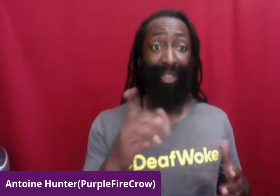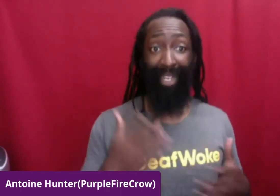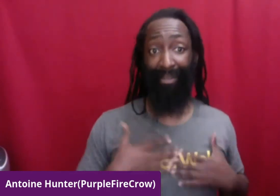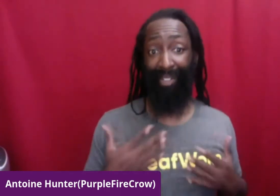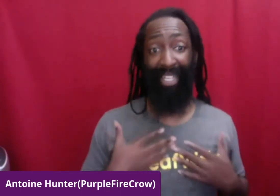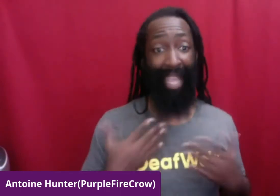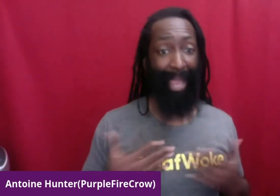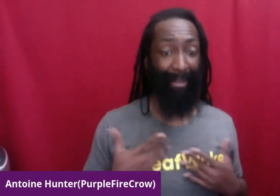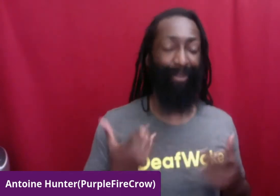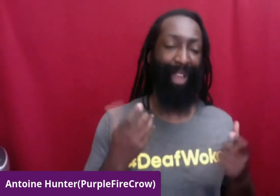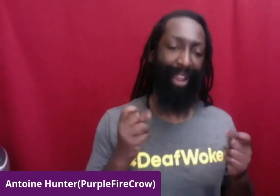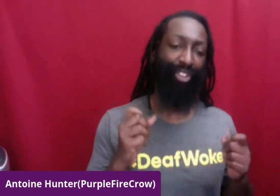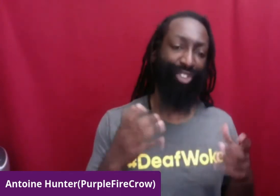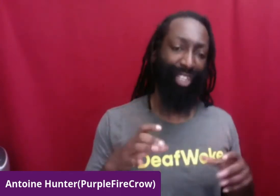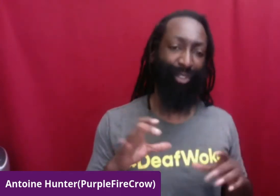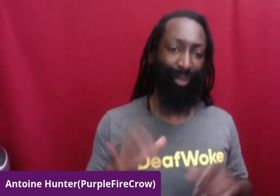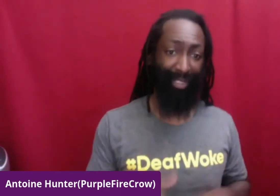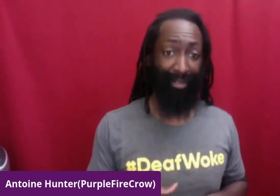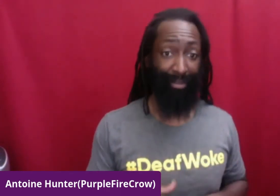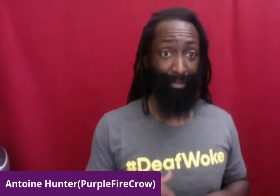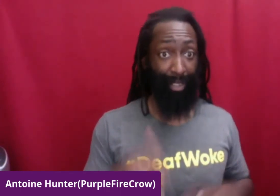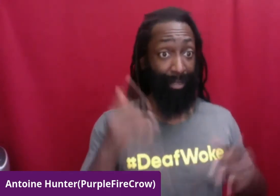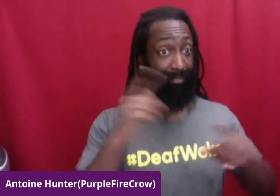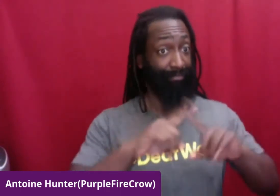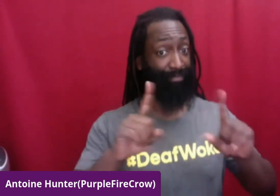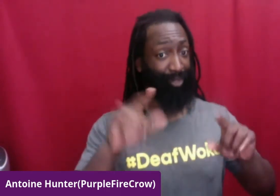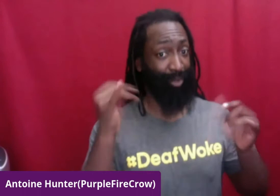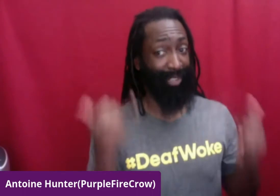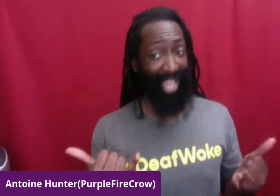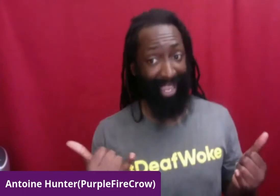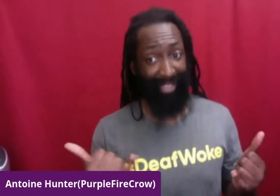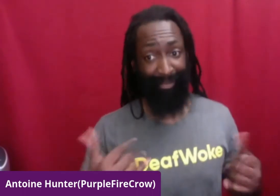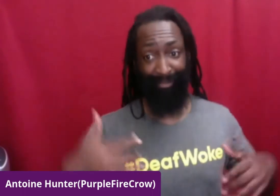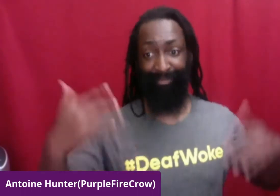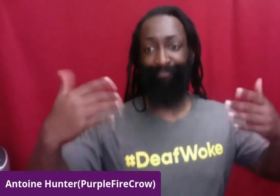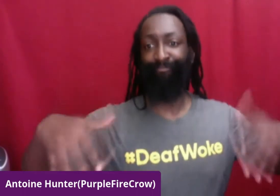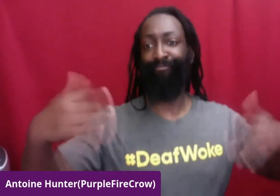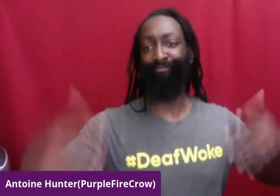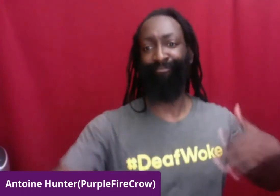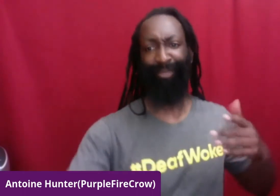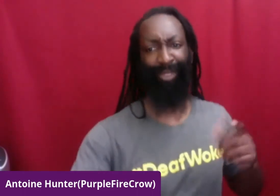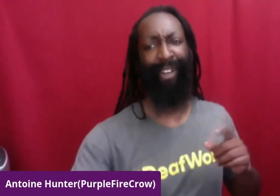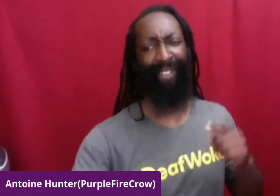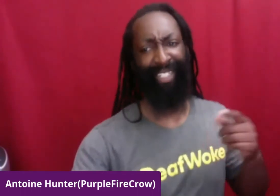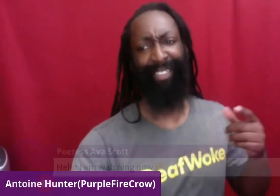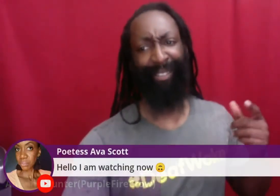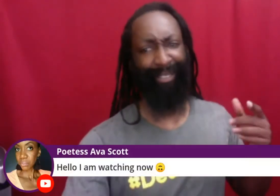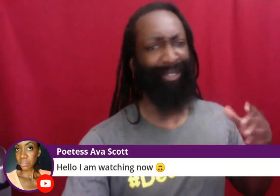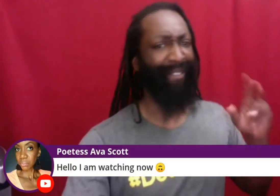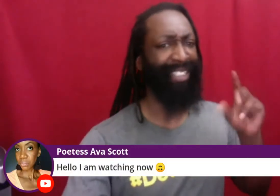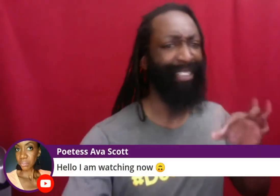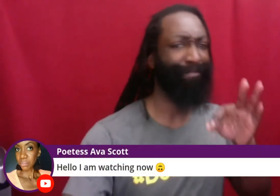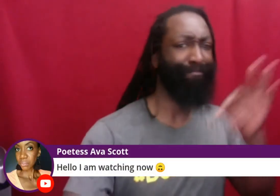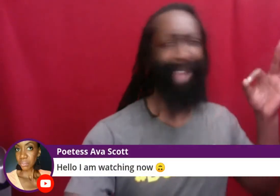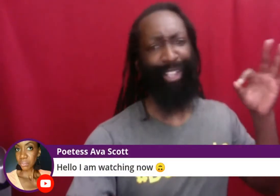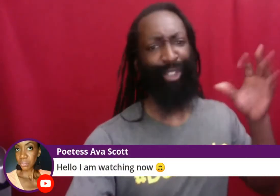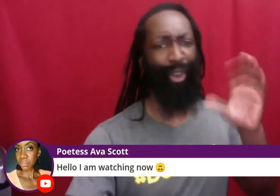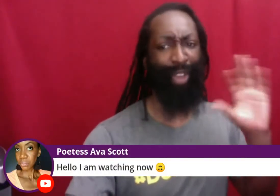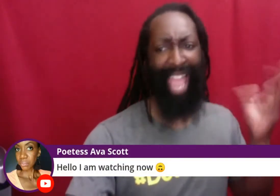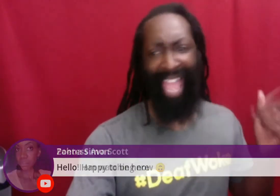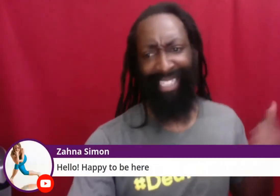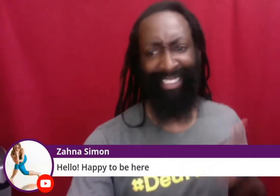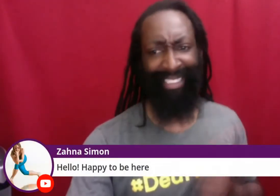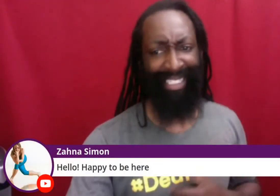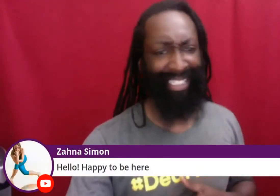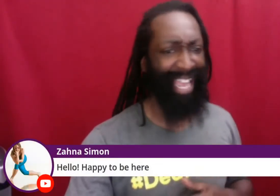poetry in sign language. It was a blessing. I hope you had a chance to tune in.